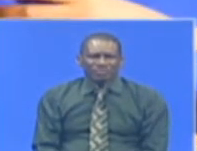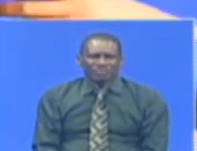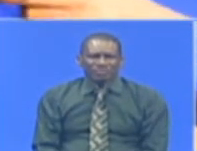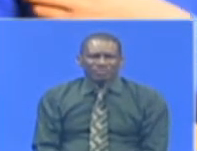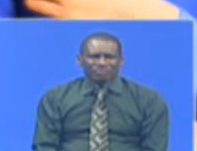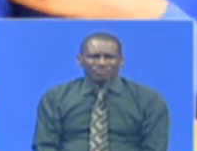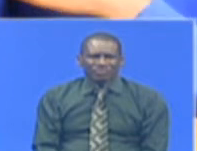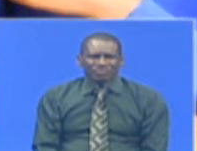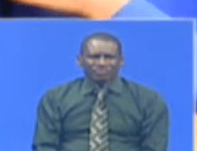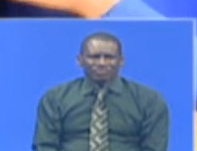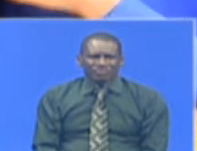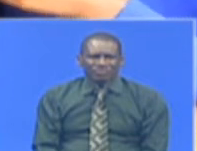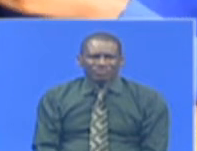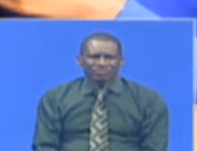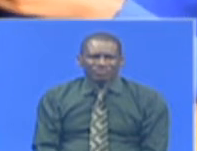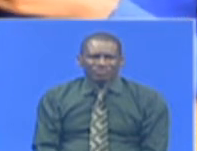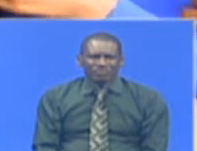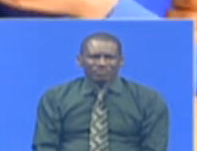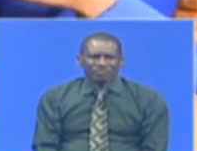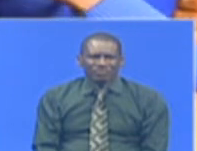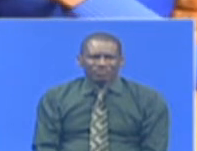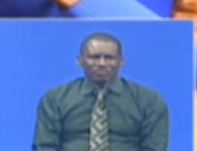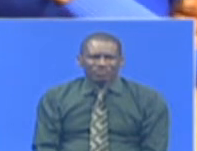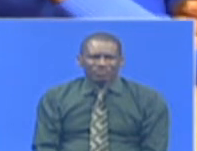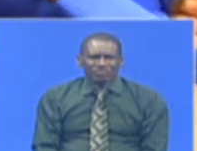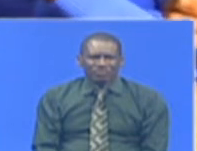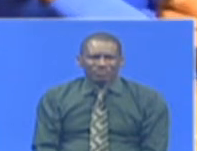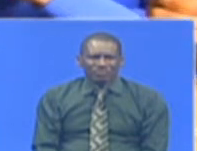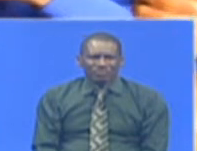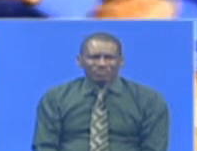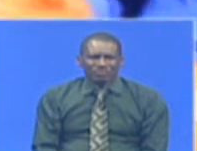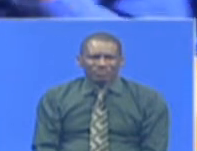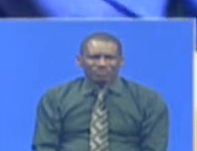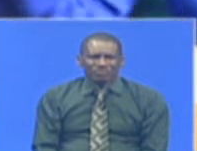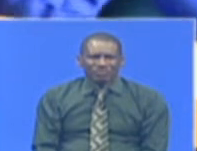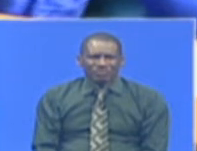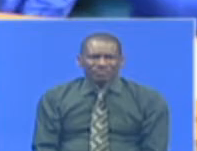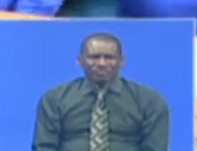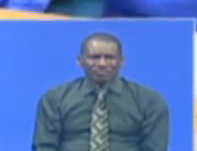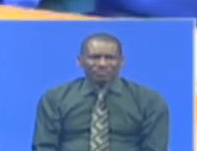TV from Nandi County.